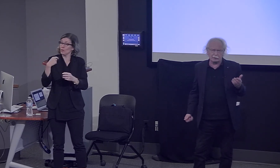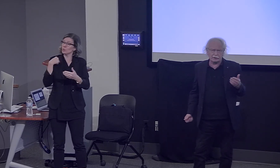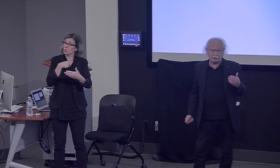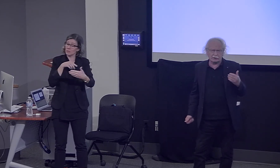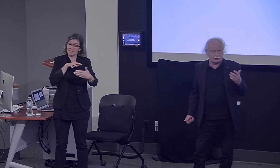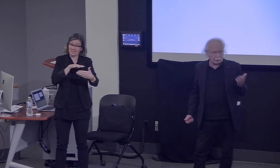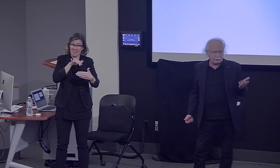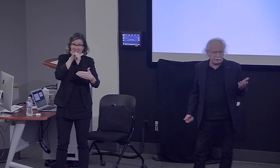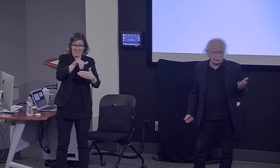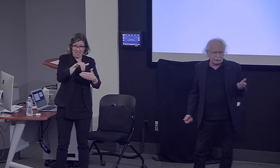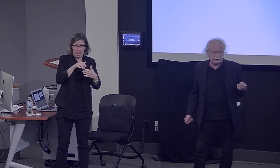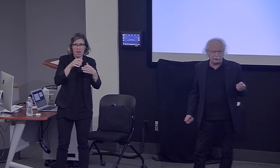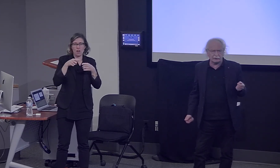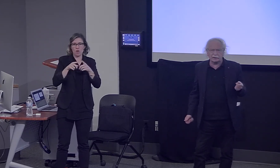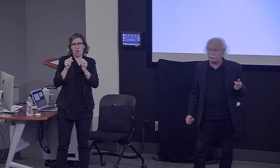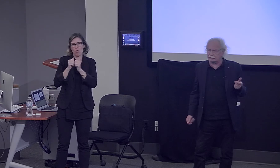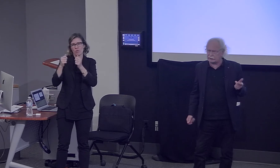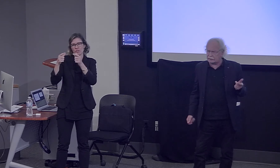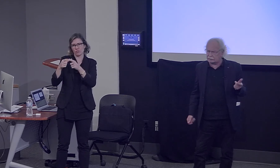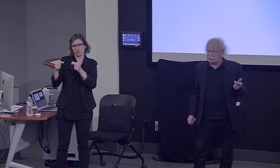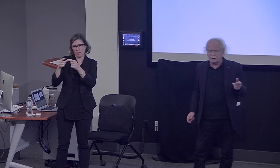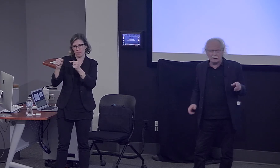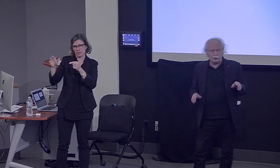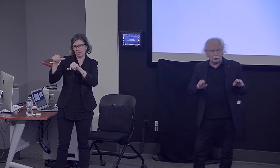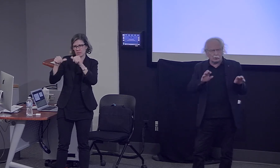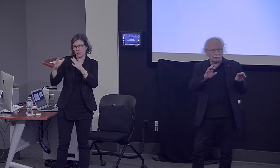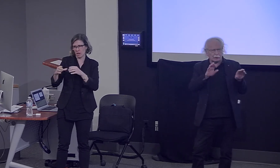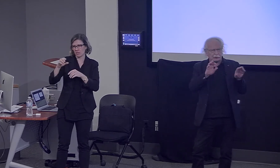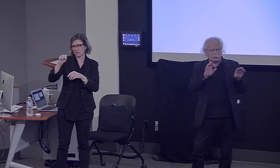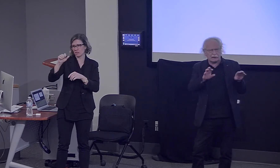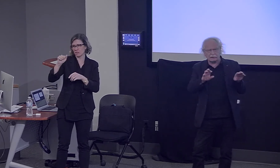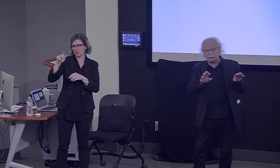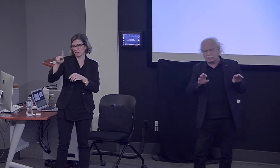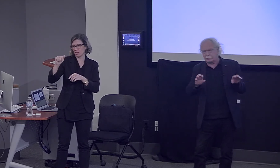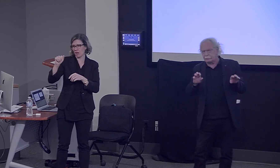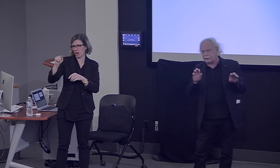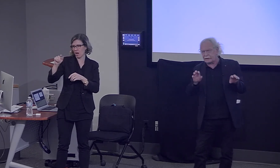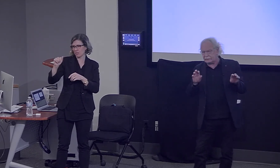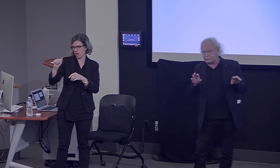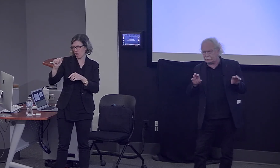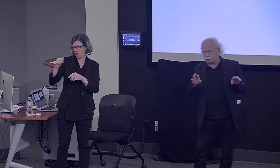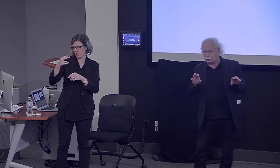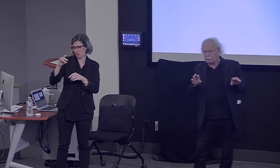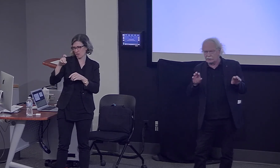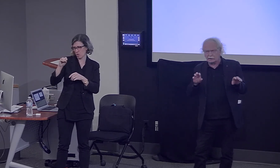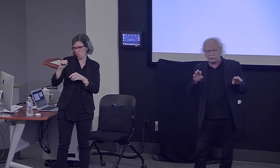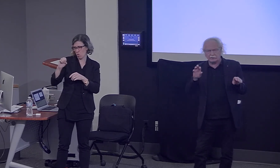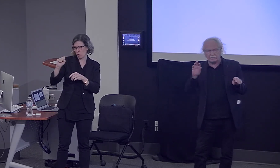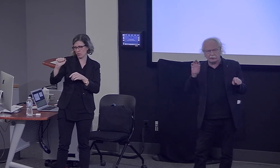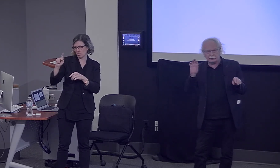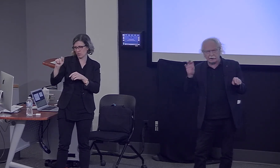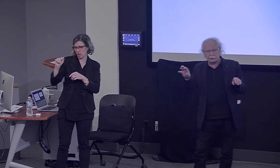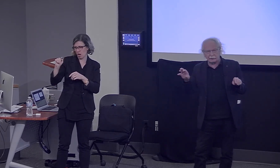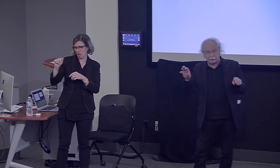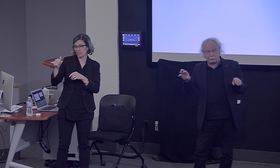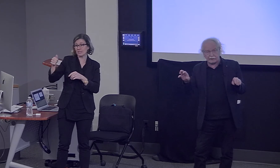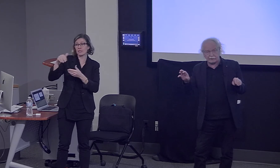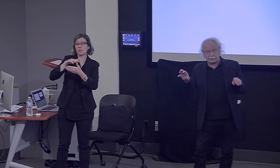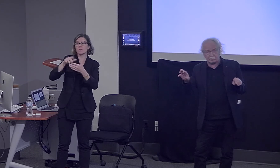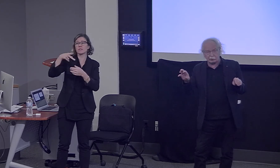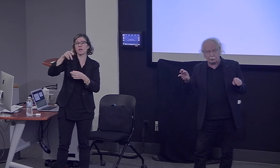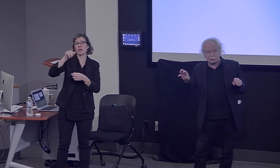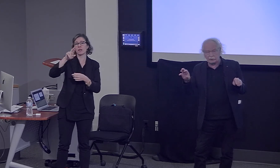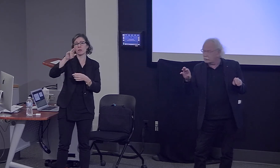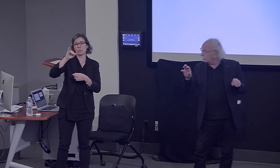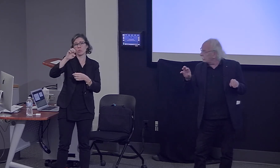together with a Japanese scientist, Hideo Sakata, who studied the parietal lobe, and he found that in